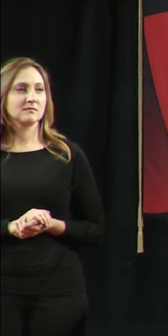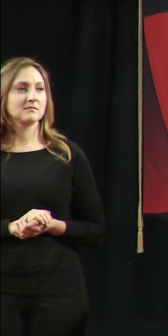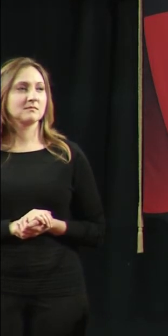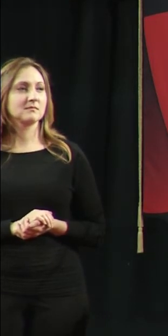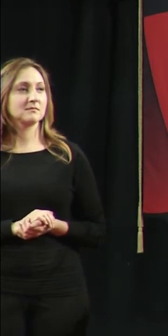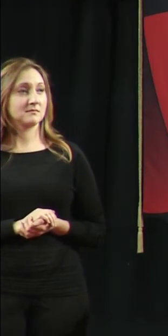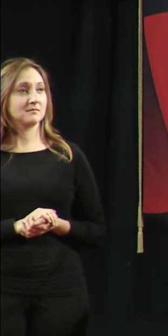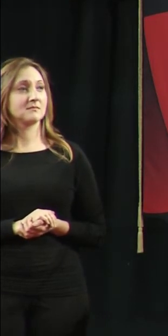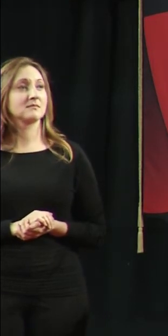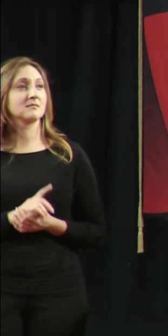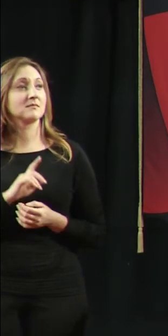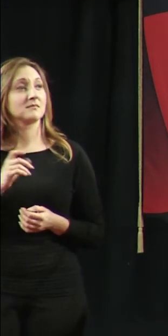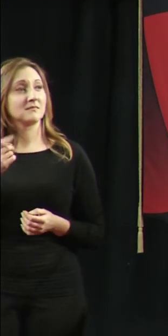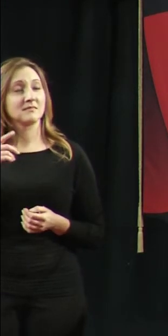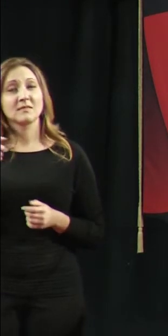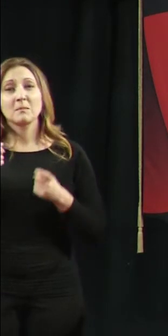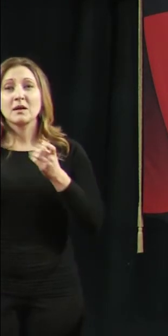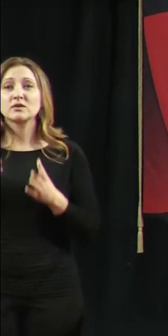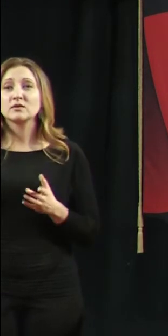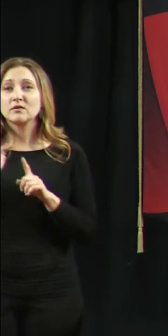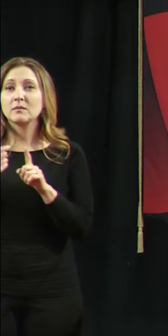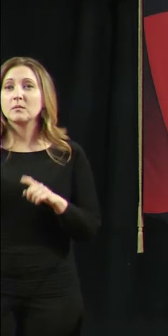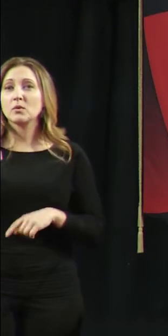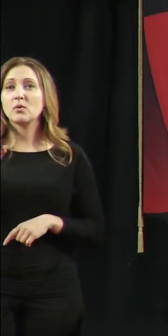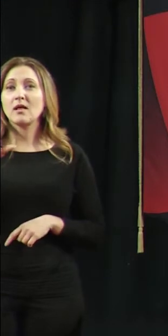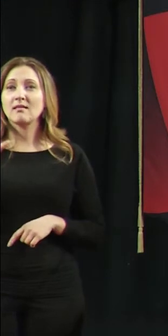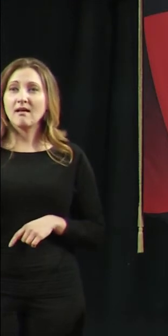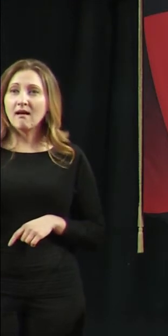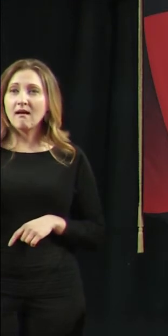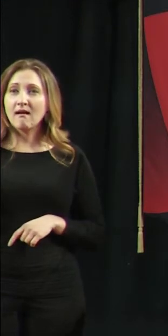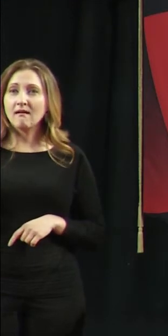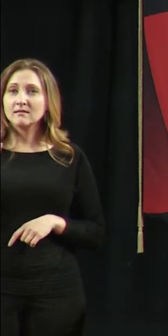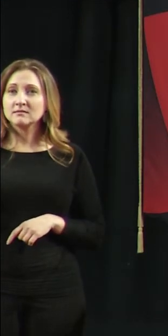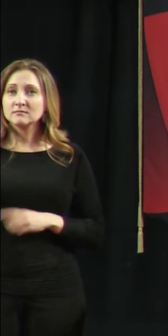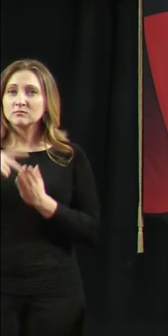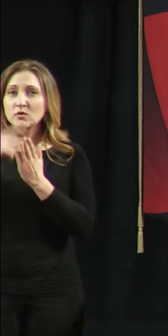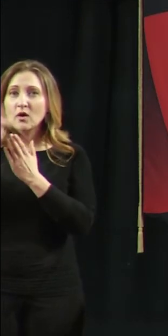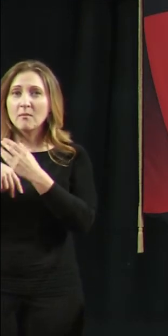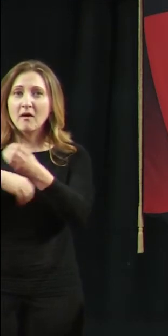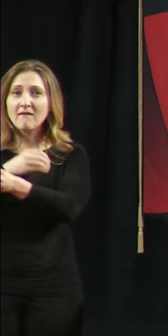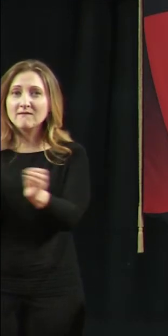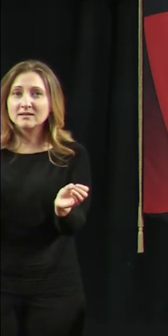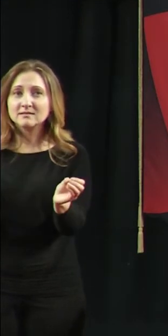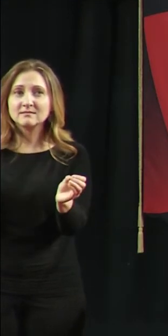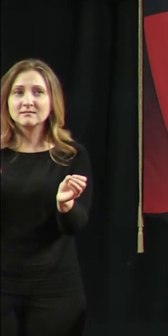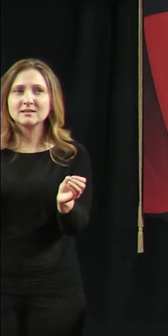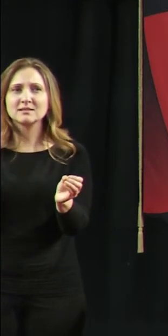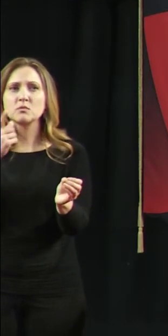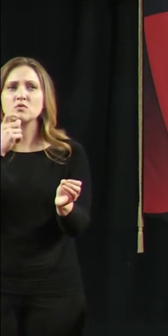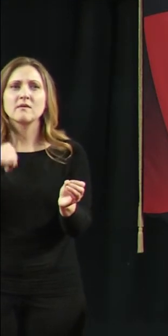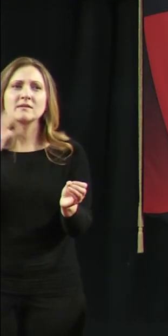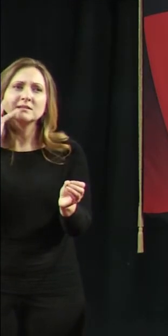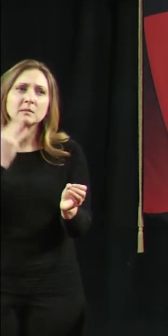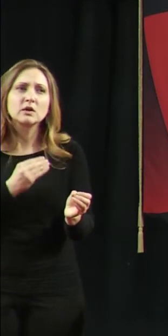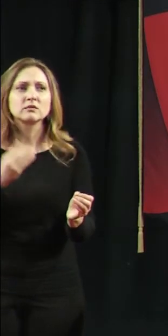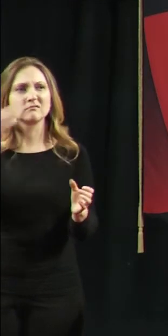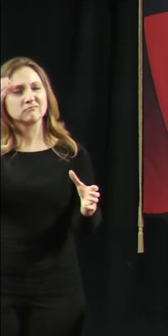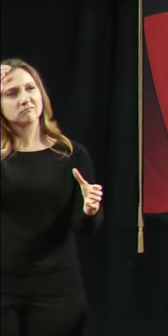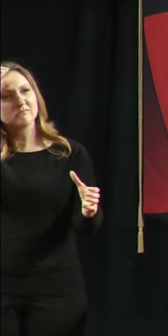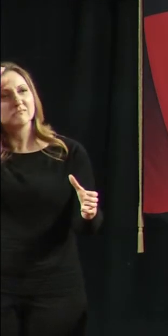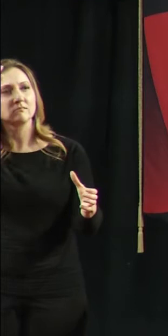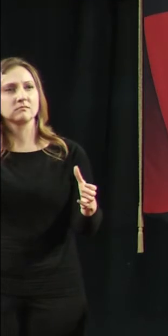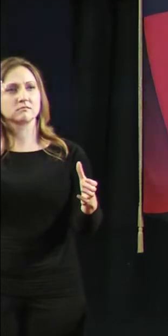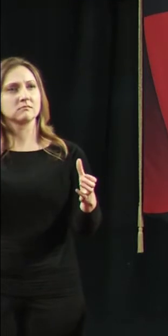When the manager of ULA's NRO program office was in need of an experienced, knowledgeable,